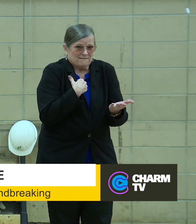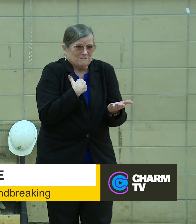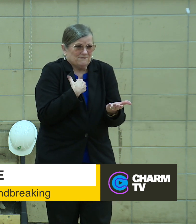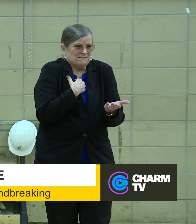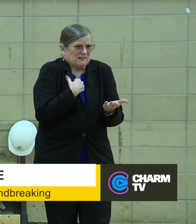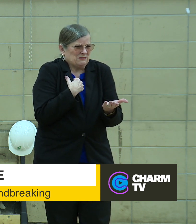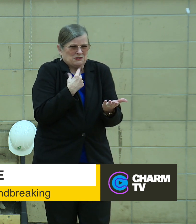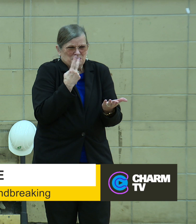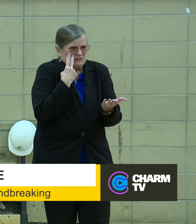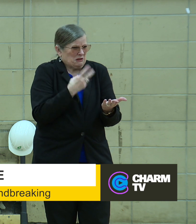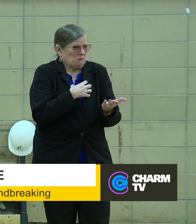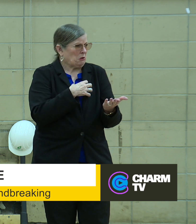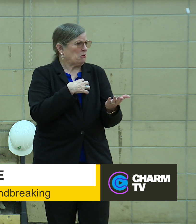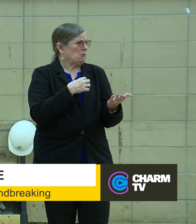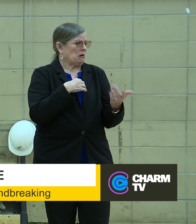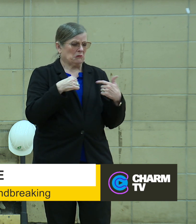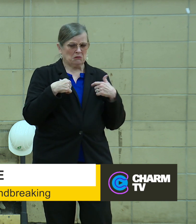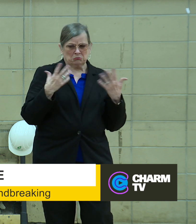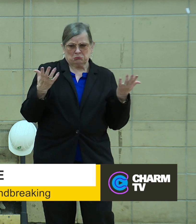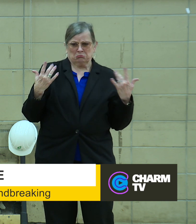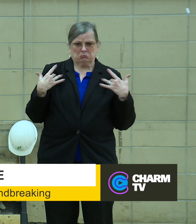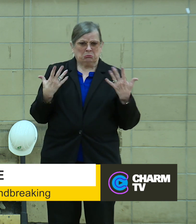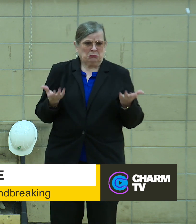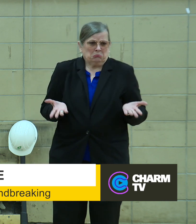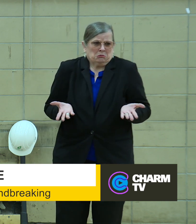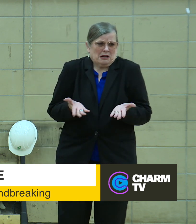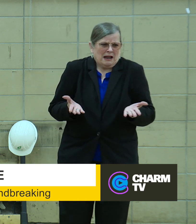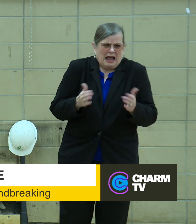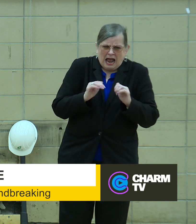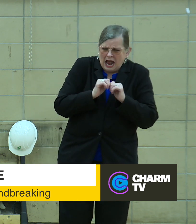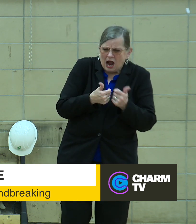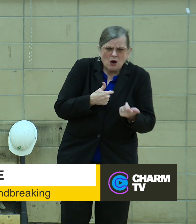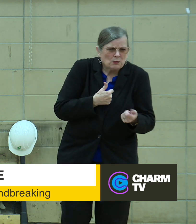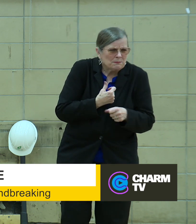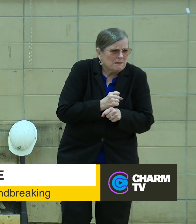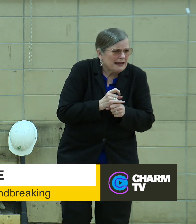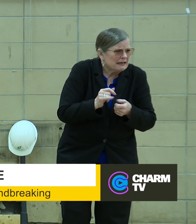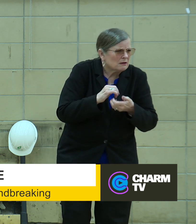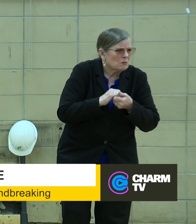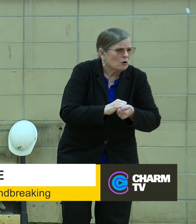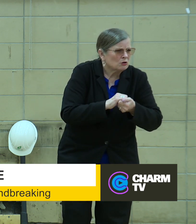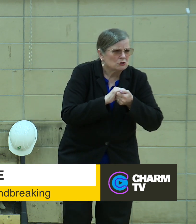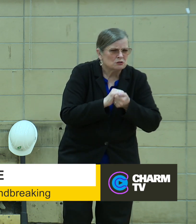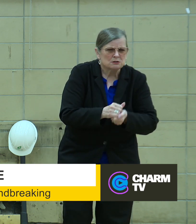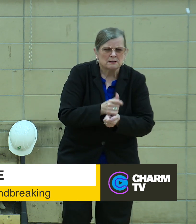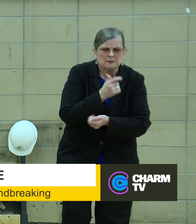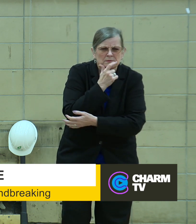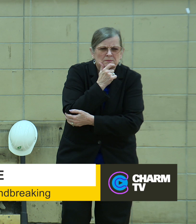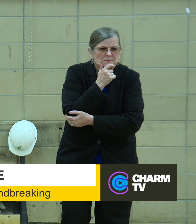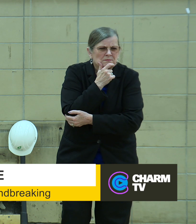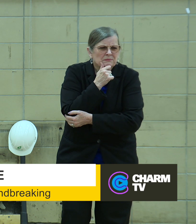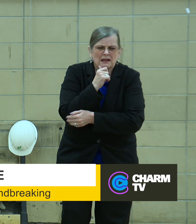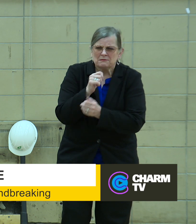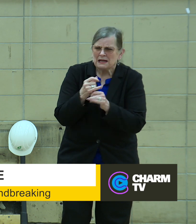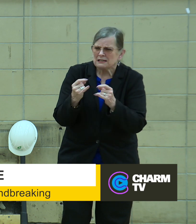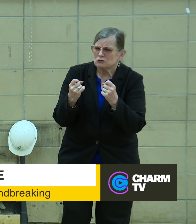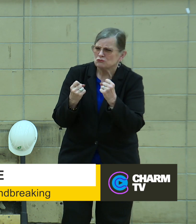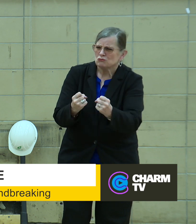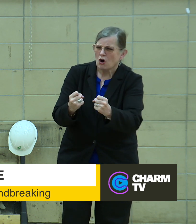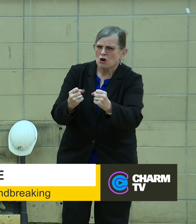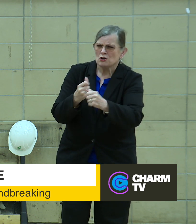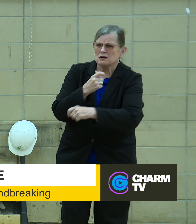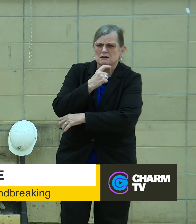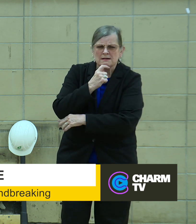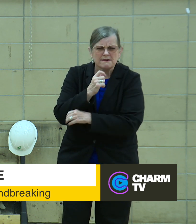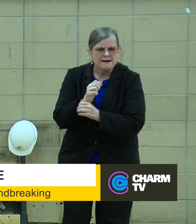me complaining. What we want to do is how do we make that partnership that is very strong even stronger? And we know